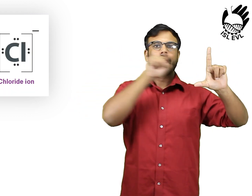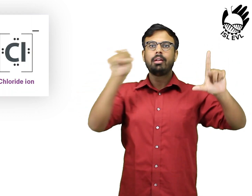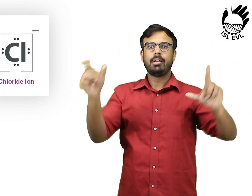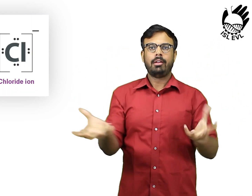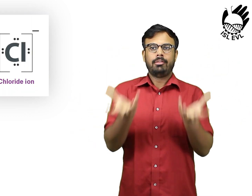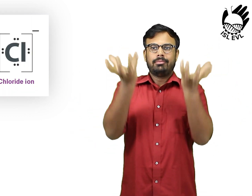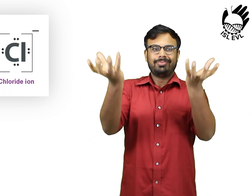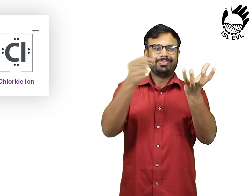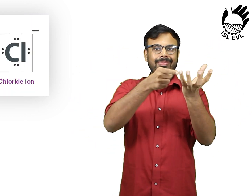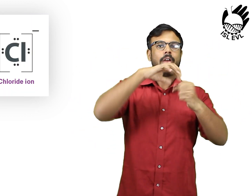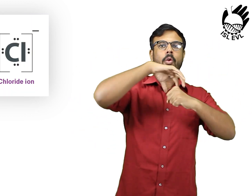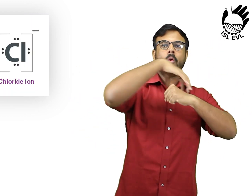Salts contain two parts: